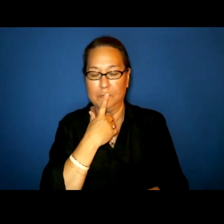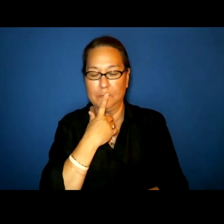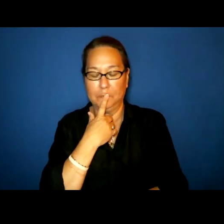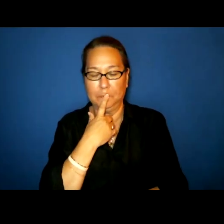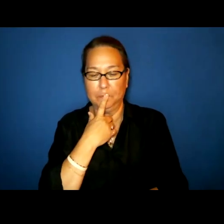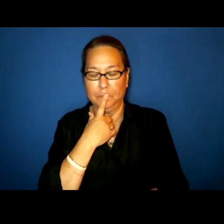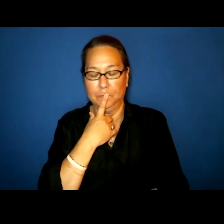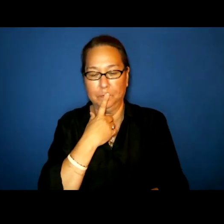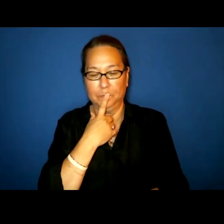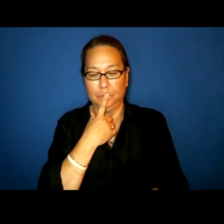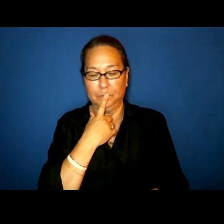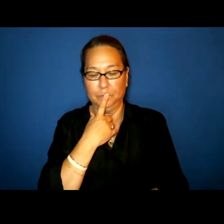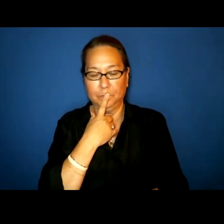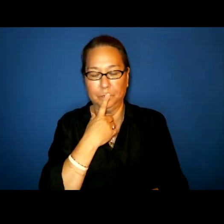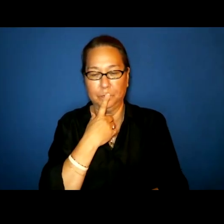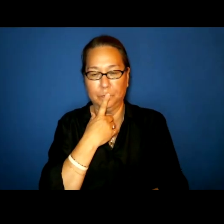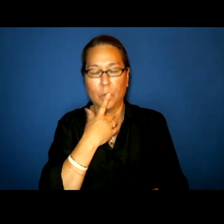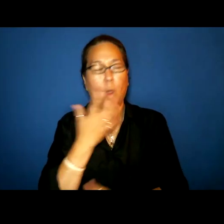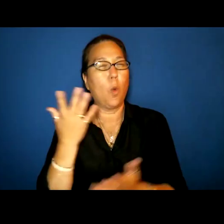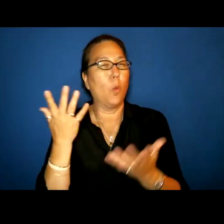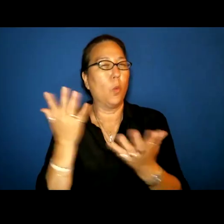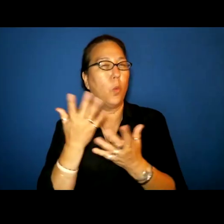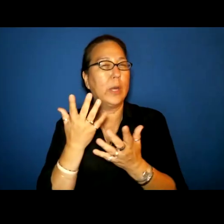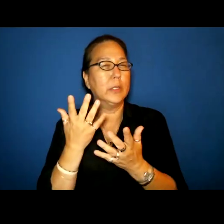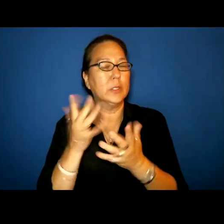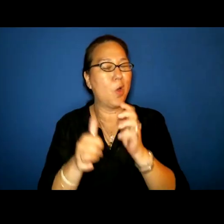what would be the most critical